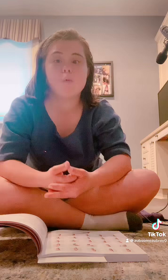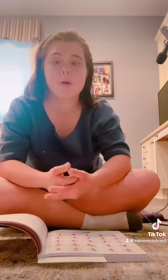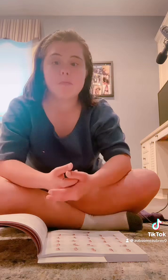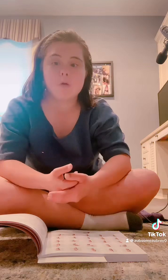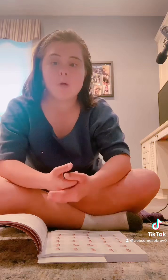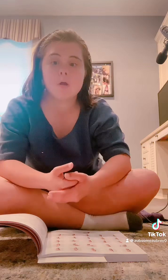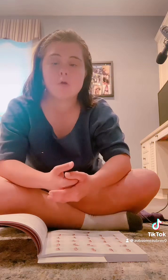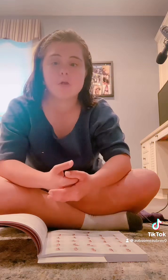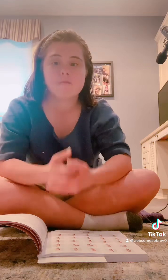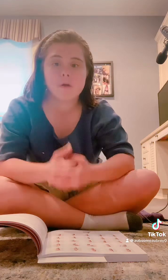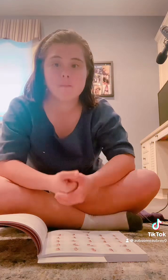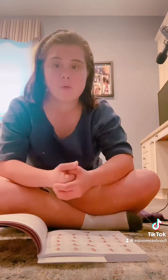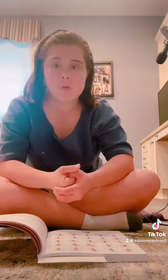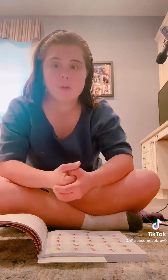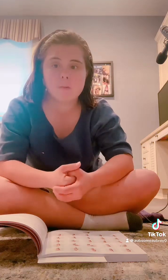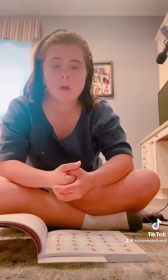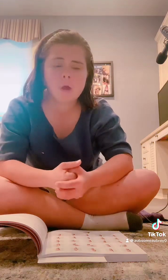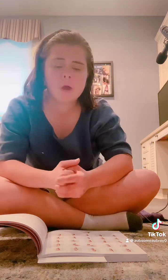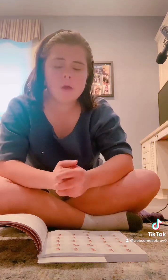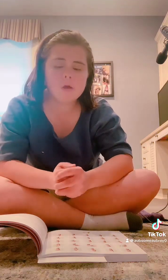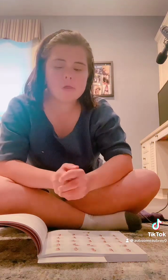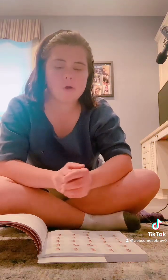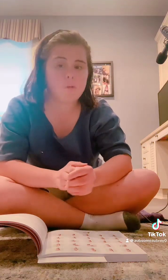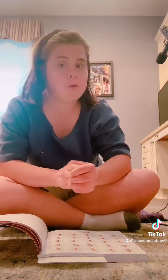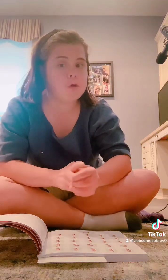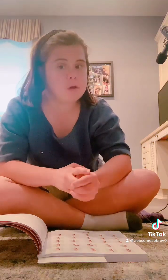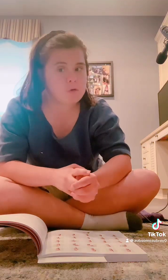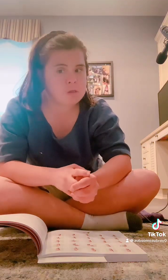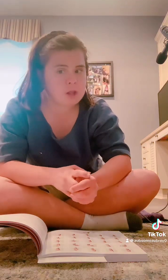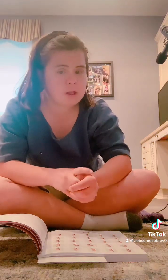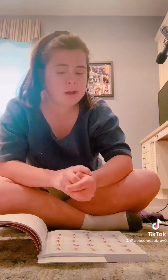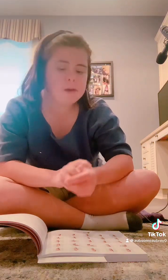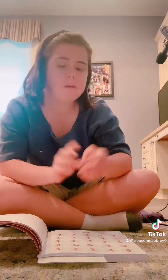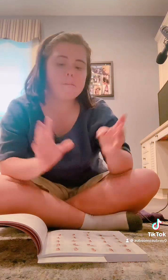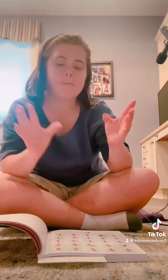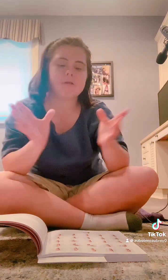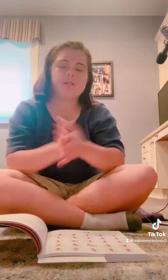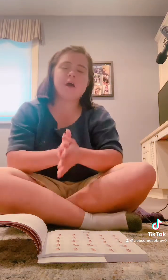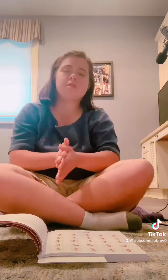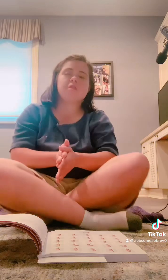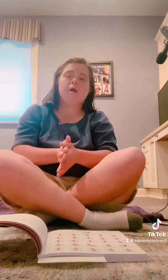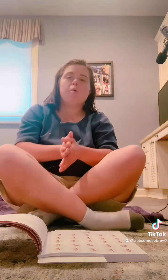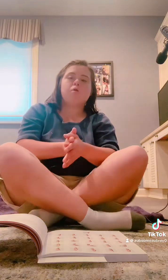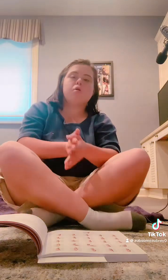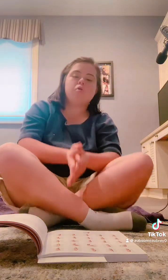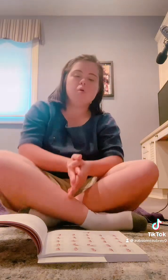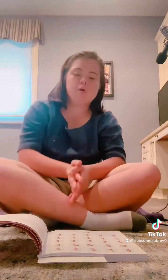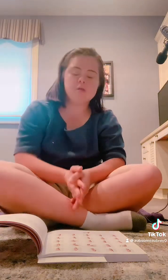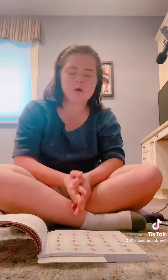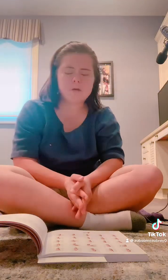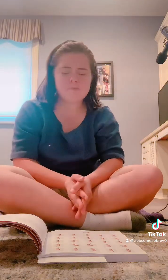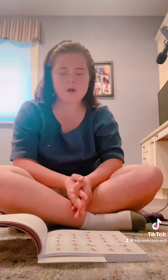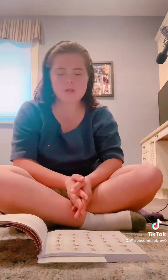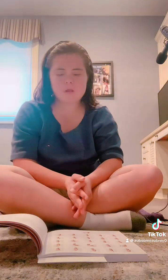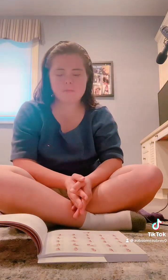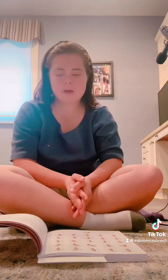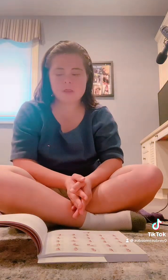I'm doing. So that's pretty important to me. So I hope that you guys understand that. But the last thing I wanted to do is to kind of practice my